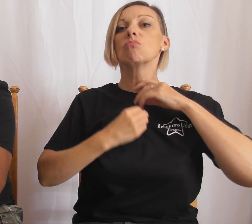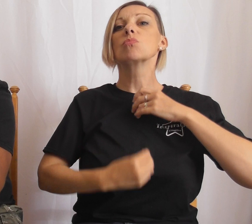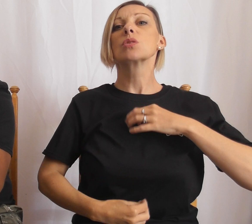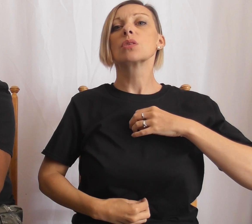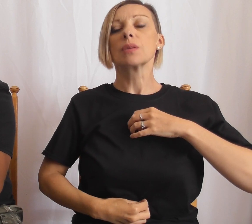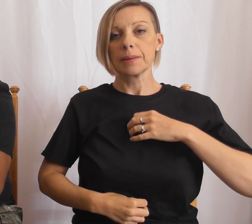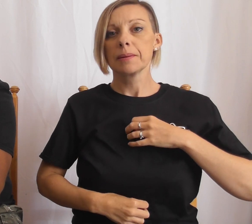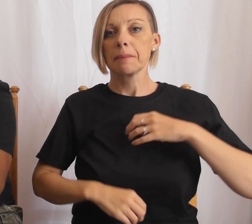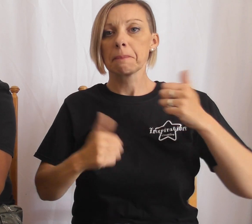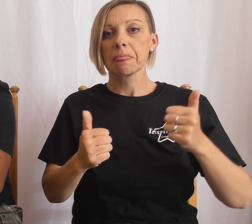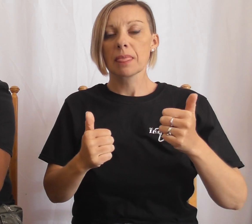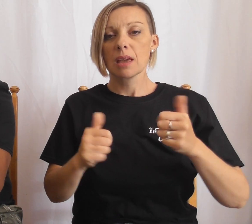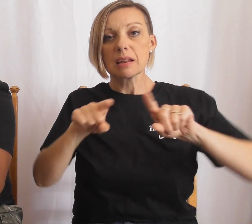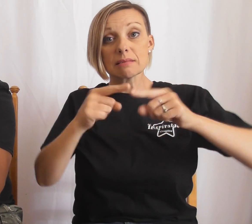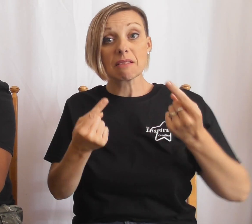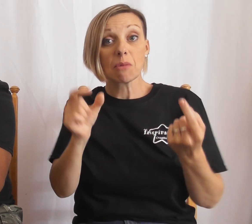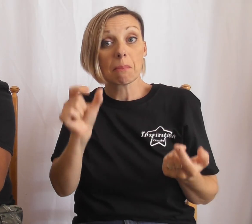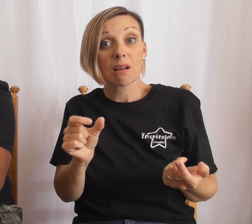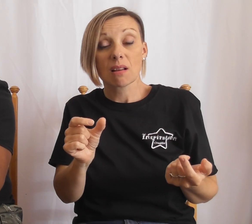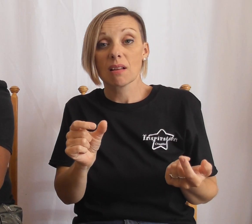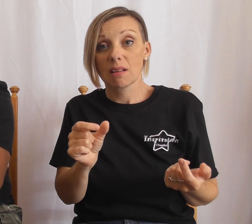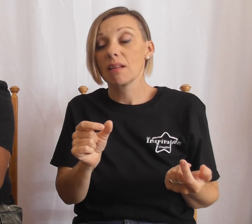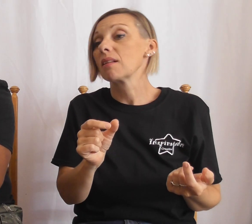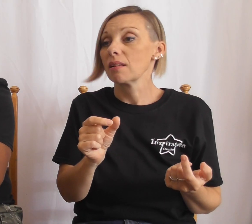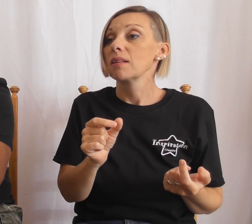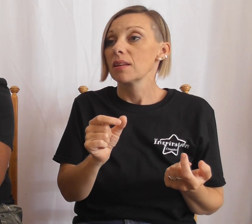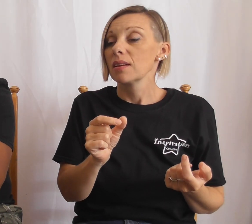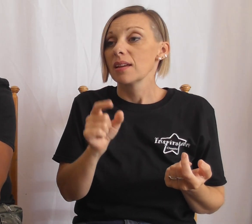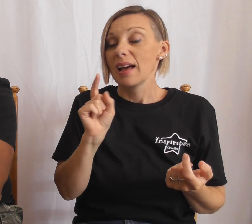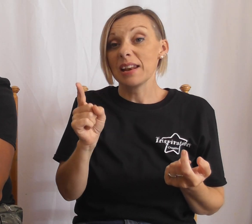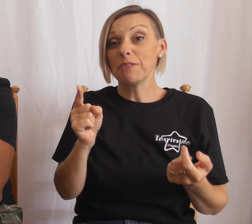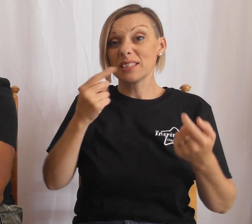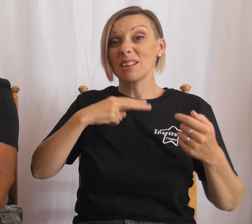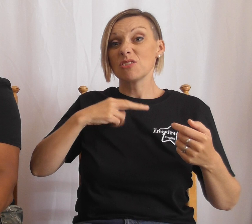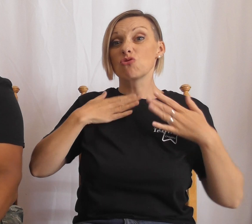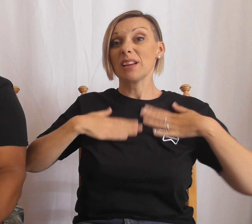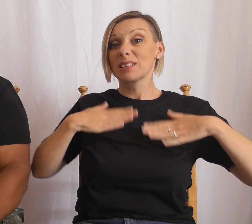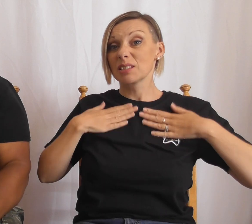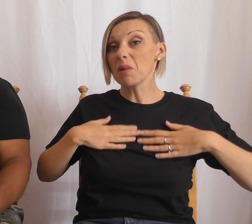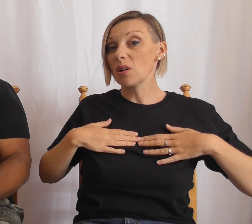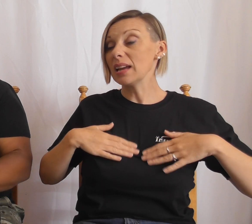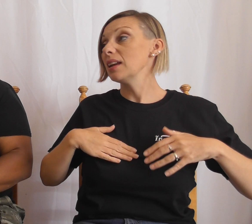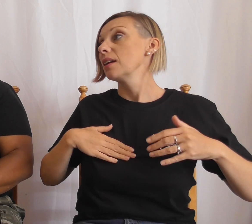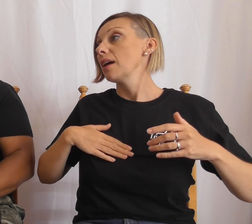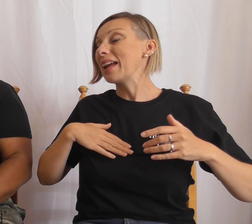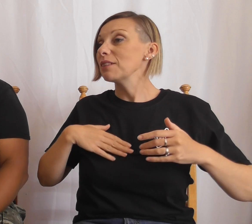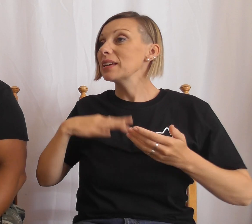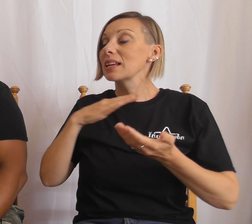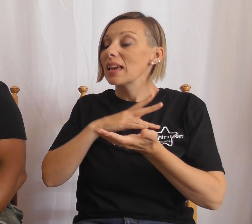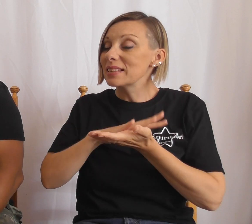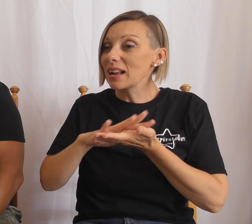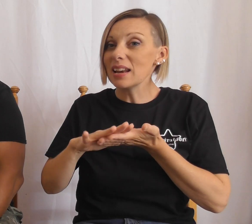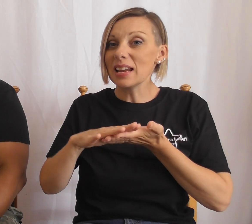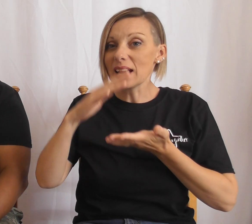different person. That's George. George got smart. And if he's dressed smartly and if